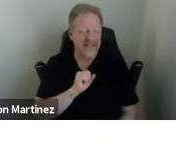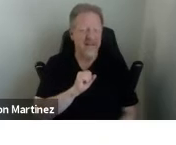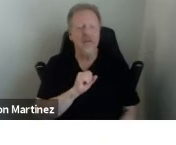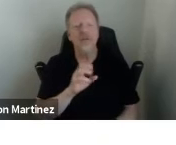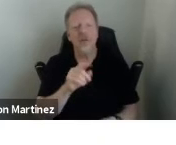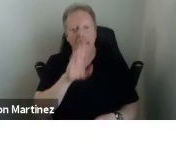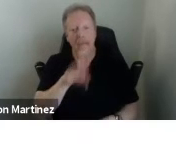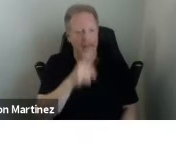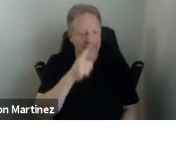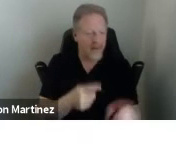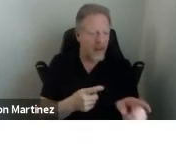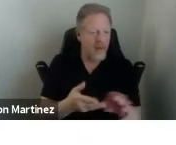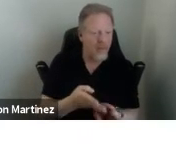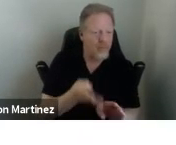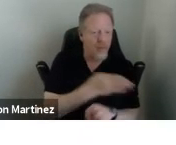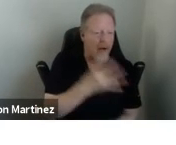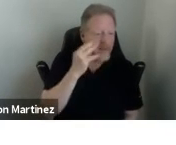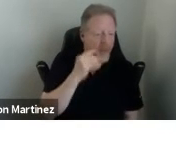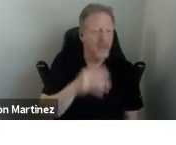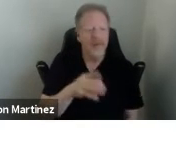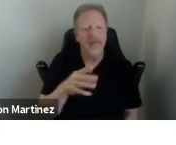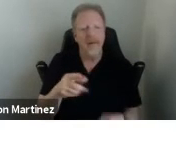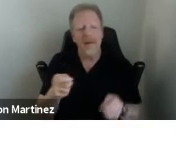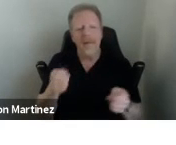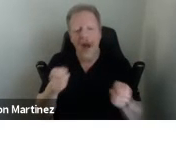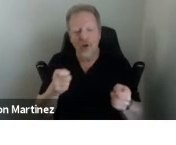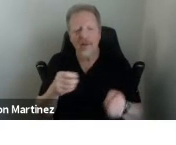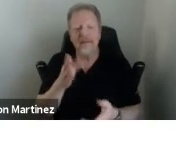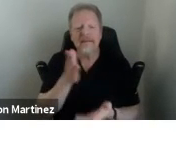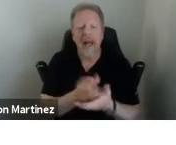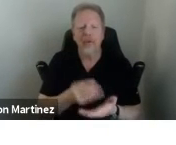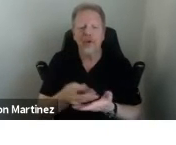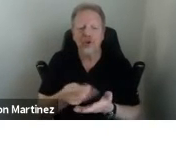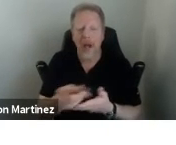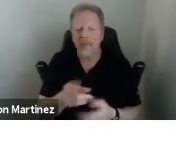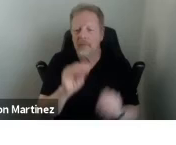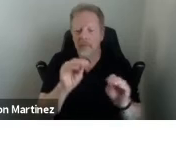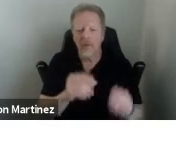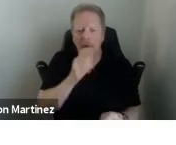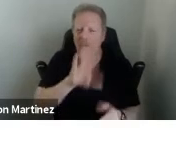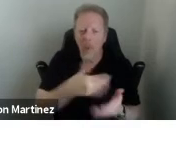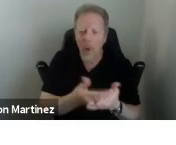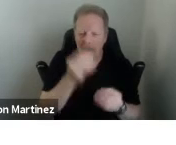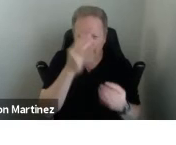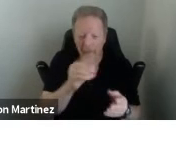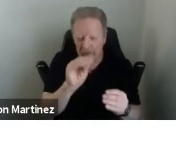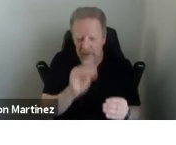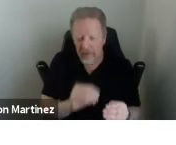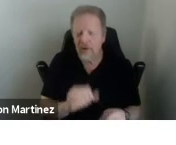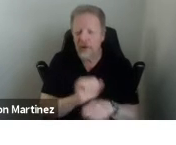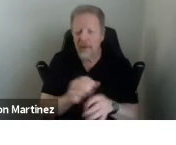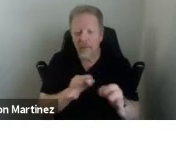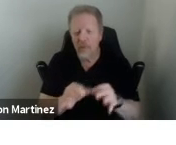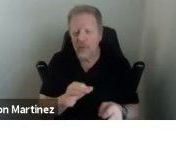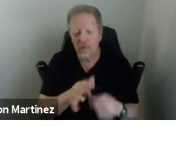the bottom, prior experience, store manager, stop and shop. But so you don't have to put all the information, or job descriptions aren't needed. It's just to show